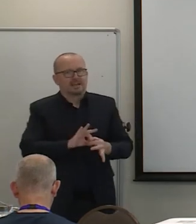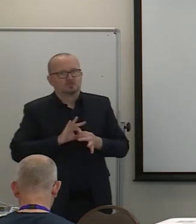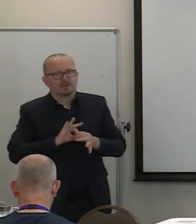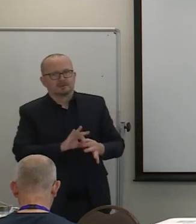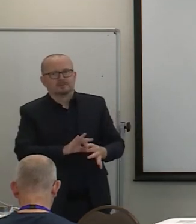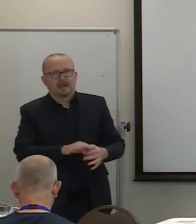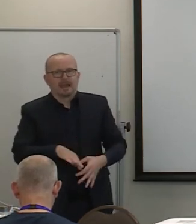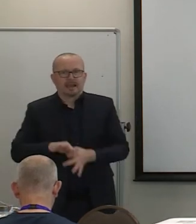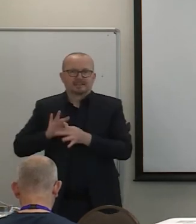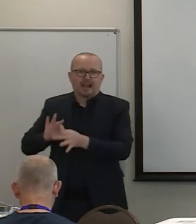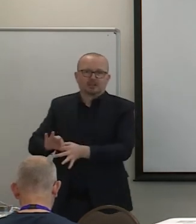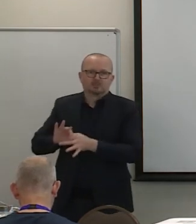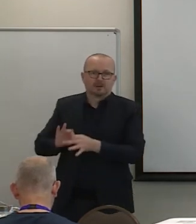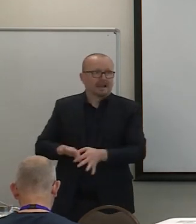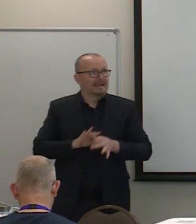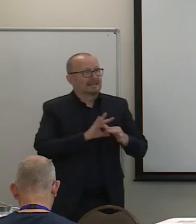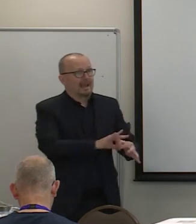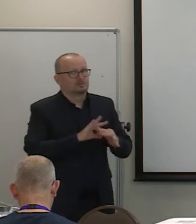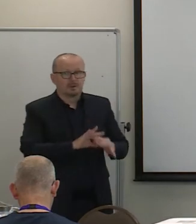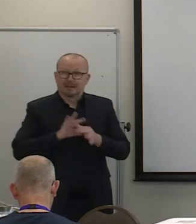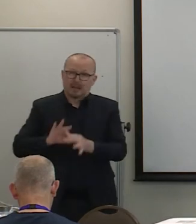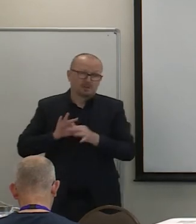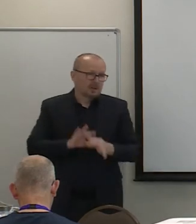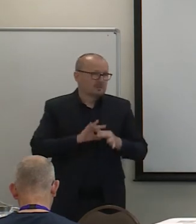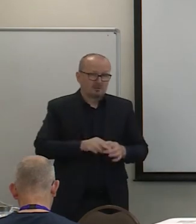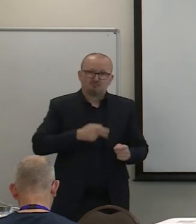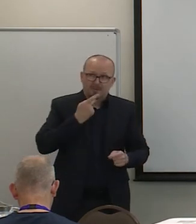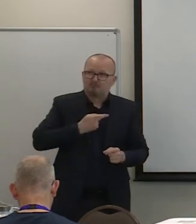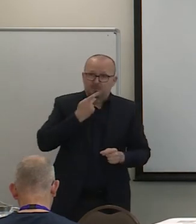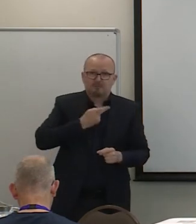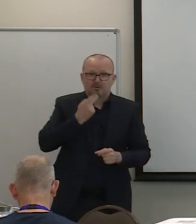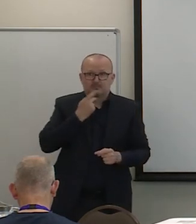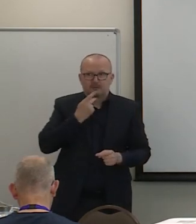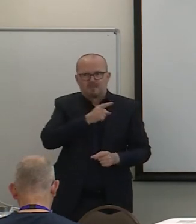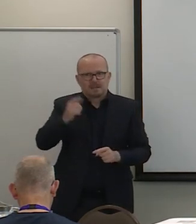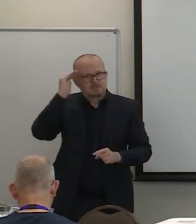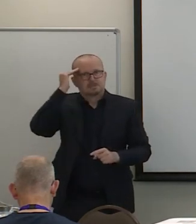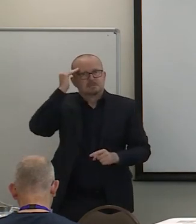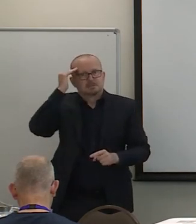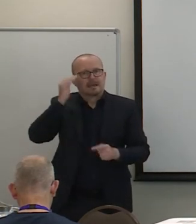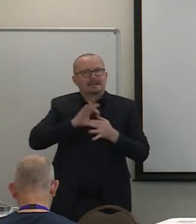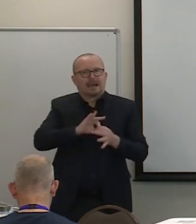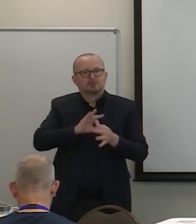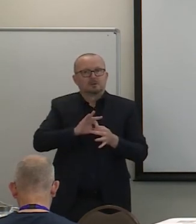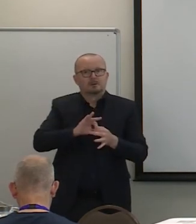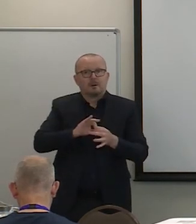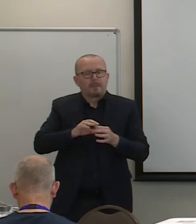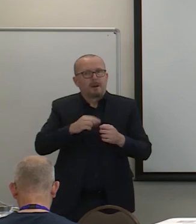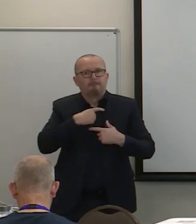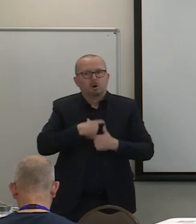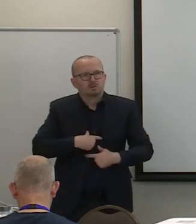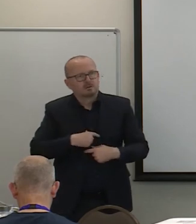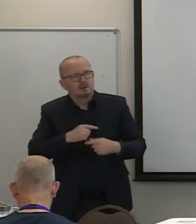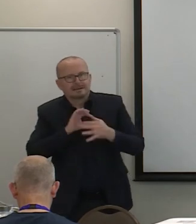meeting. It's all we want, right, is engagement from people, be that in a personal connection or a visual connection. The last couple